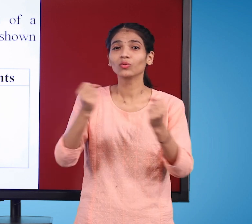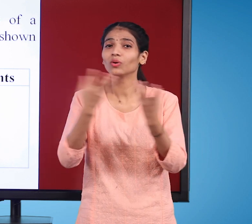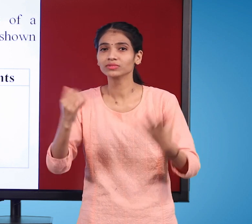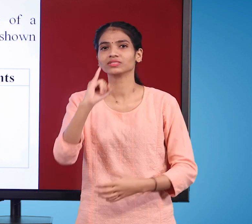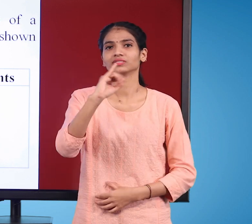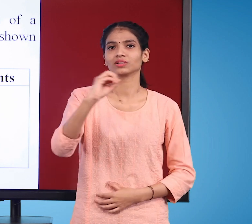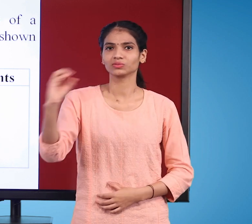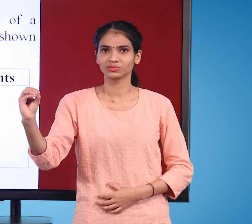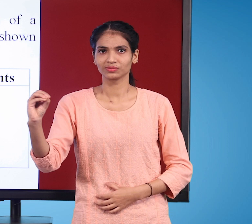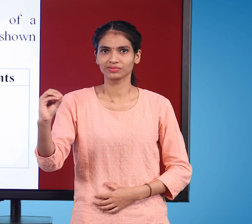600,